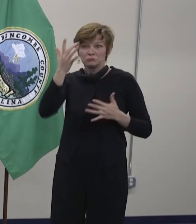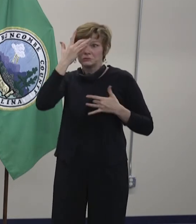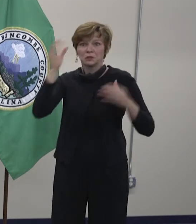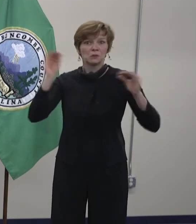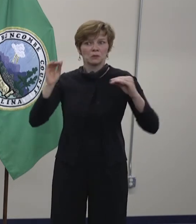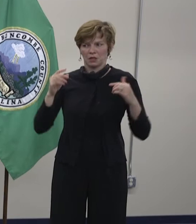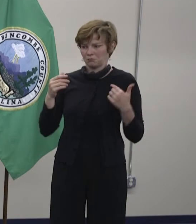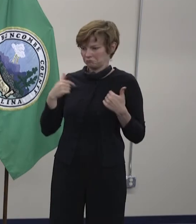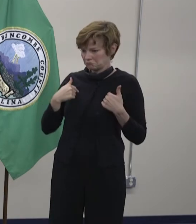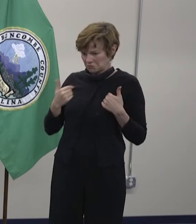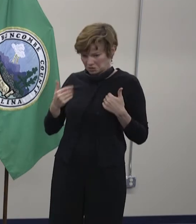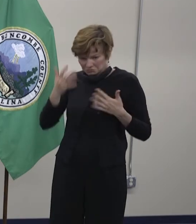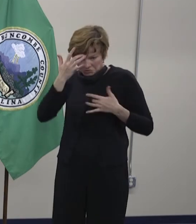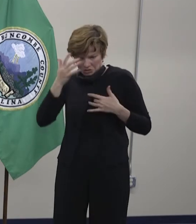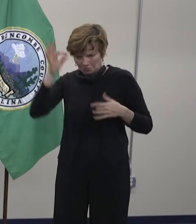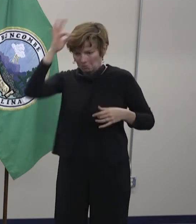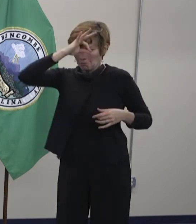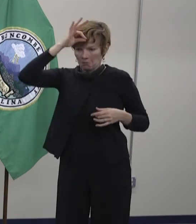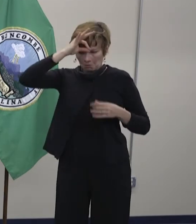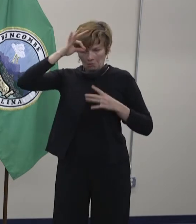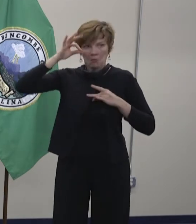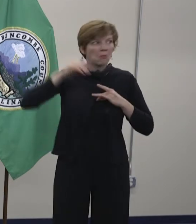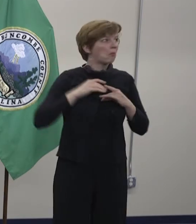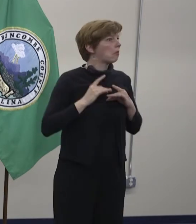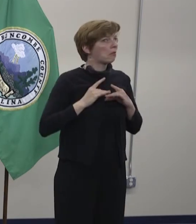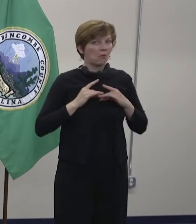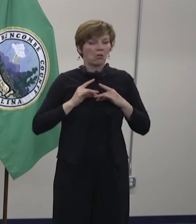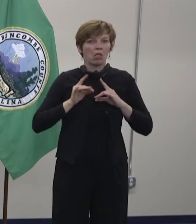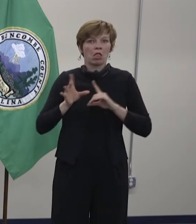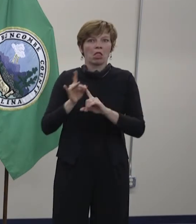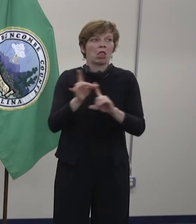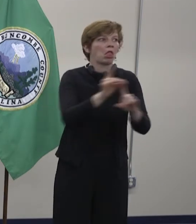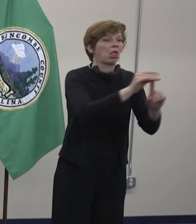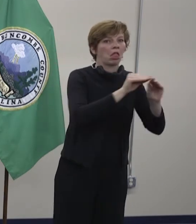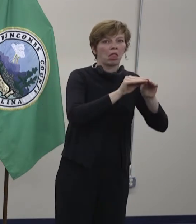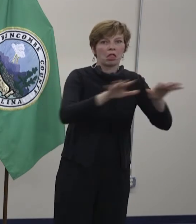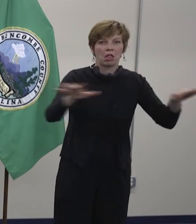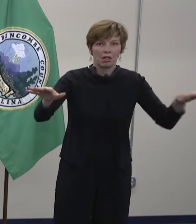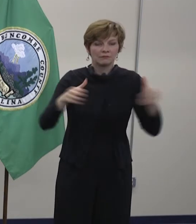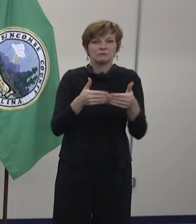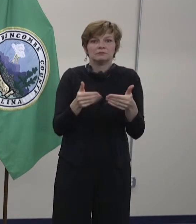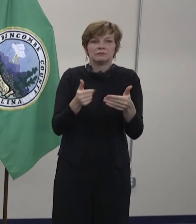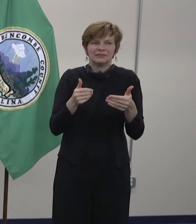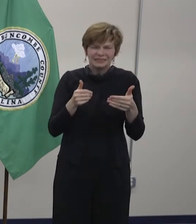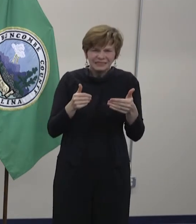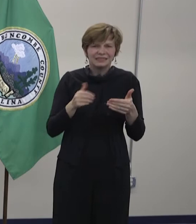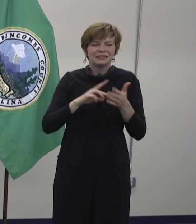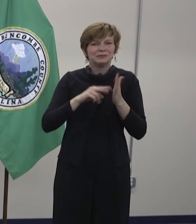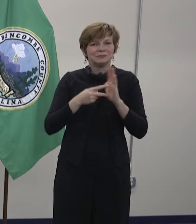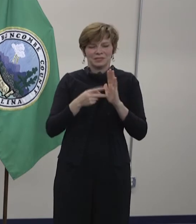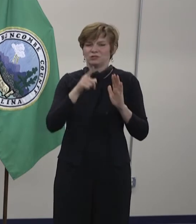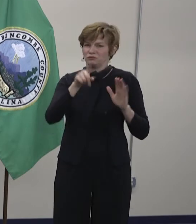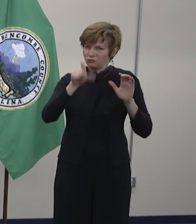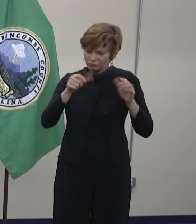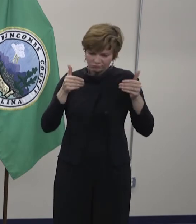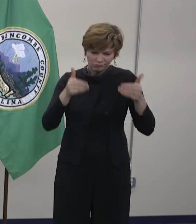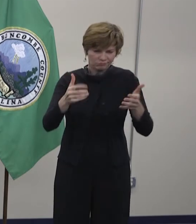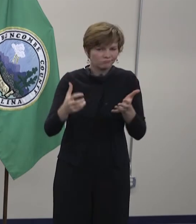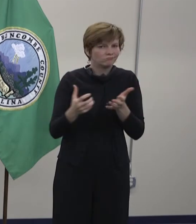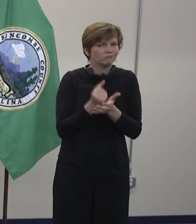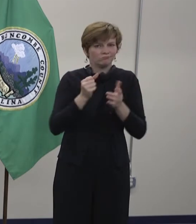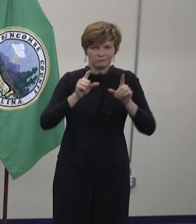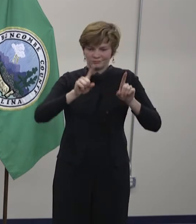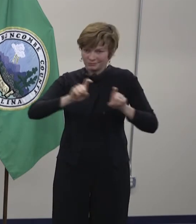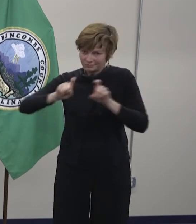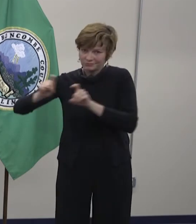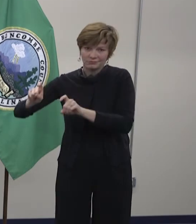is important for people who have symptoms and for people who are at higher risk for being exposed to COVID-19.